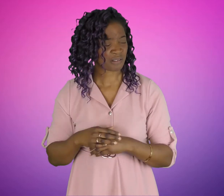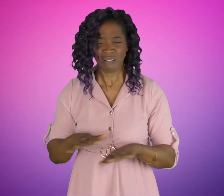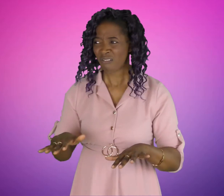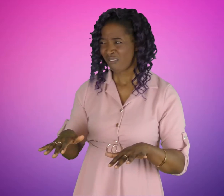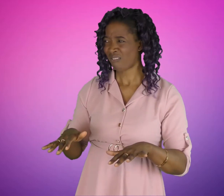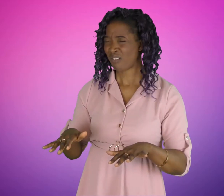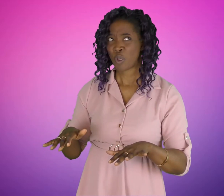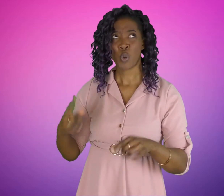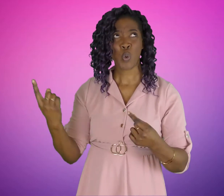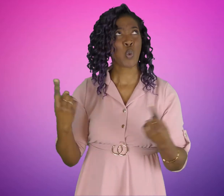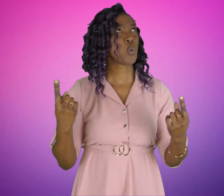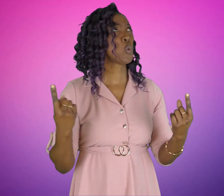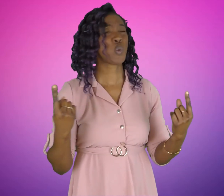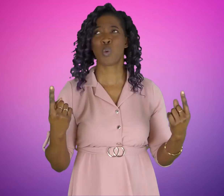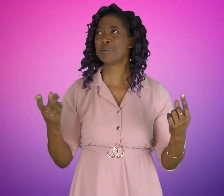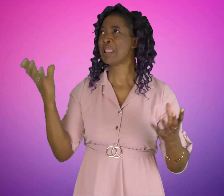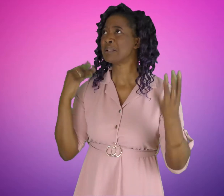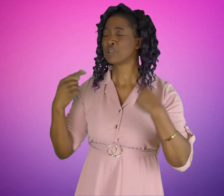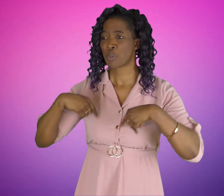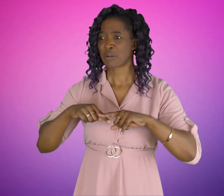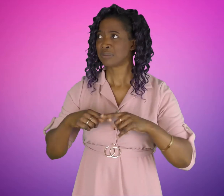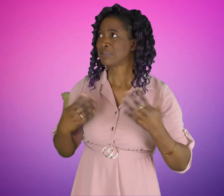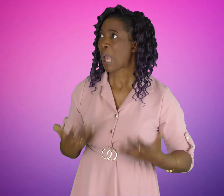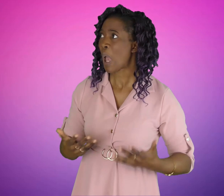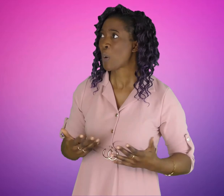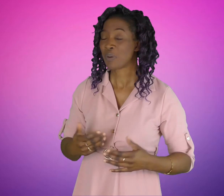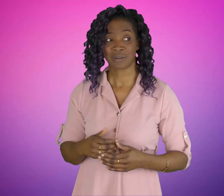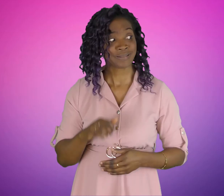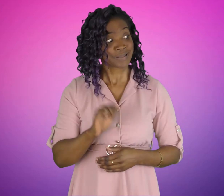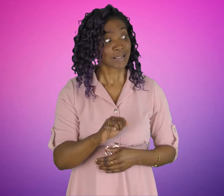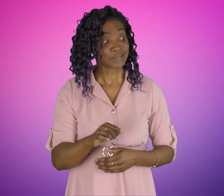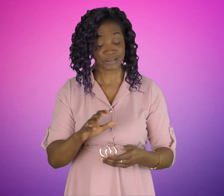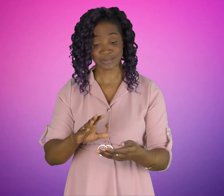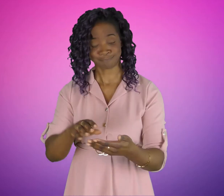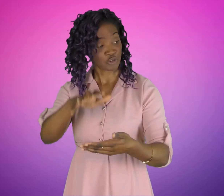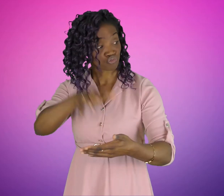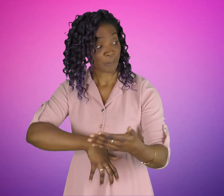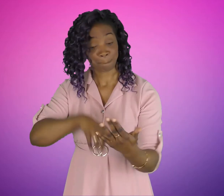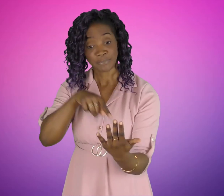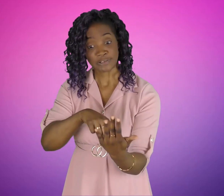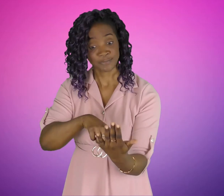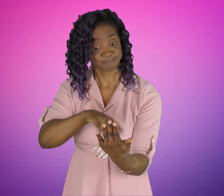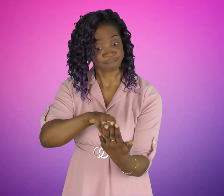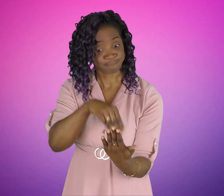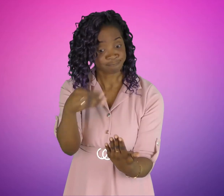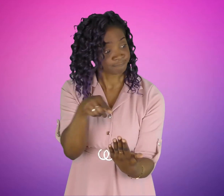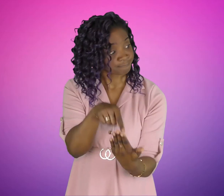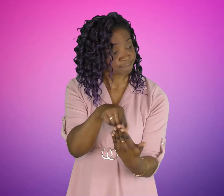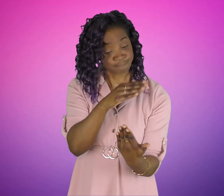people listening. There's someone listening? What, to us now? Yeah. Look,